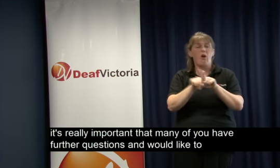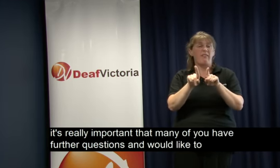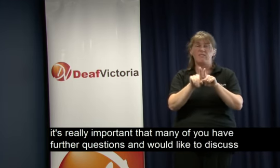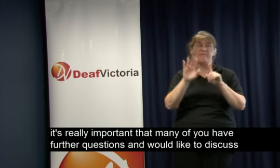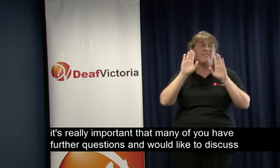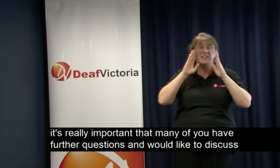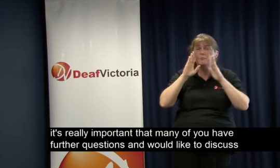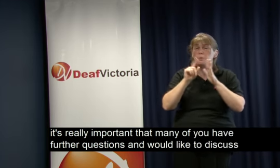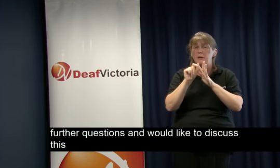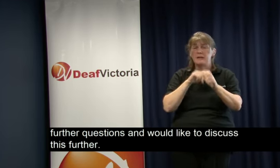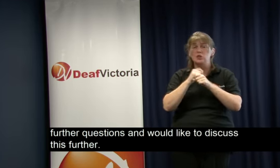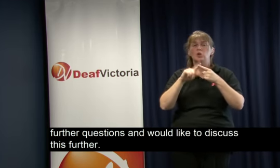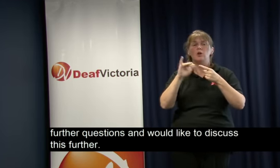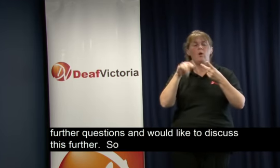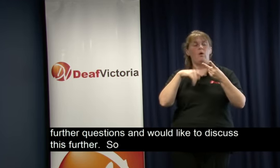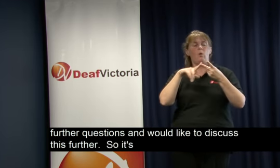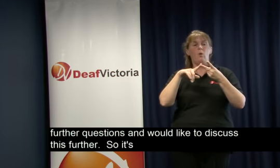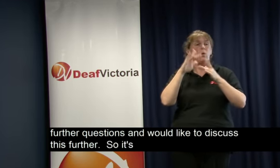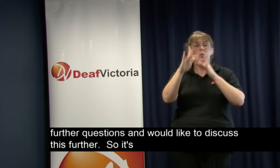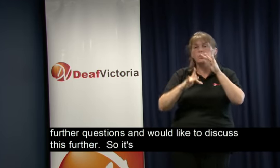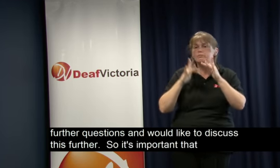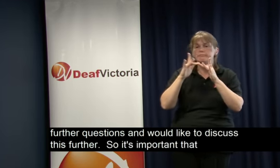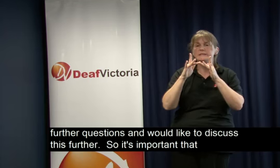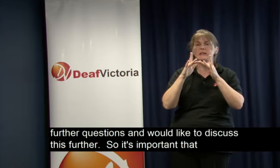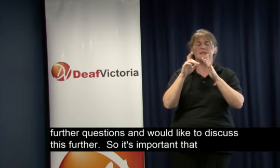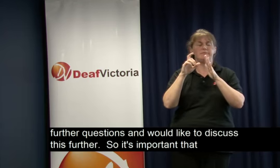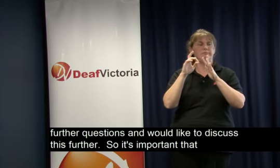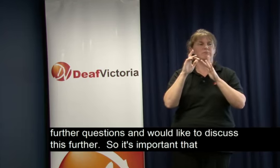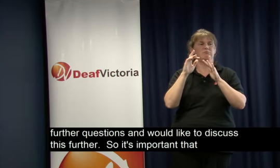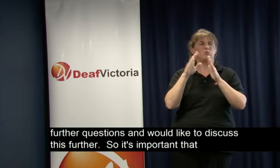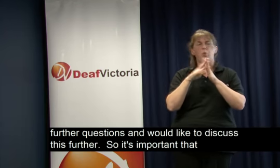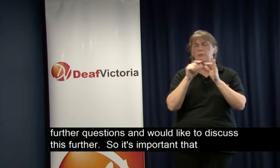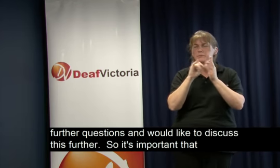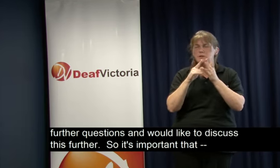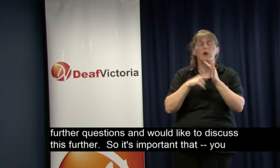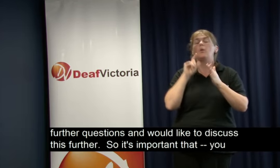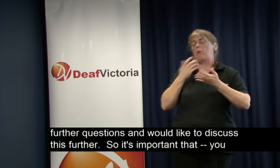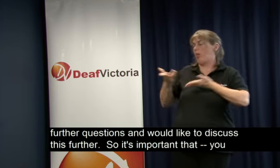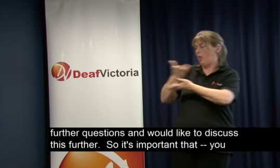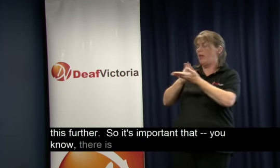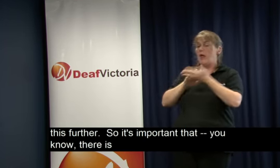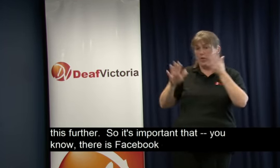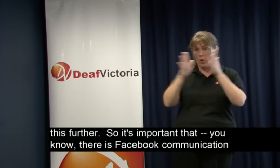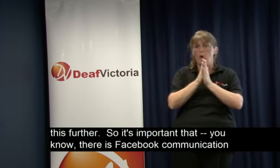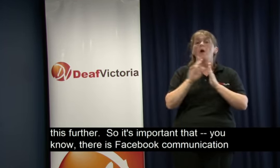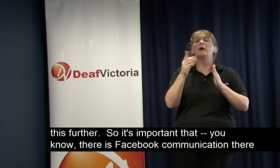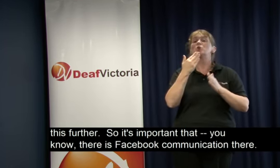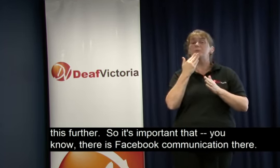it's important that, look, there's Facebook communication there. There's also a website. We're going to talk further